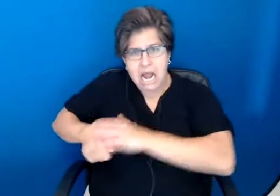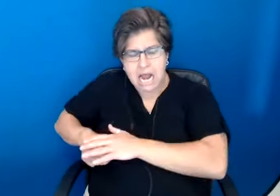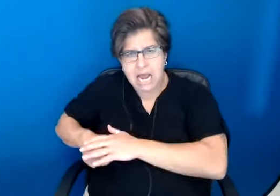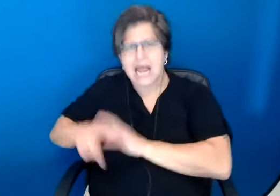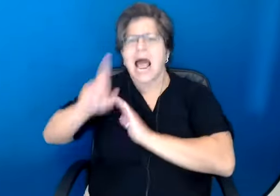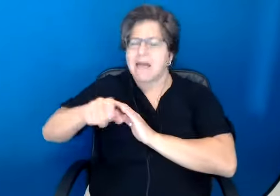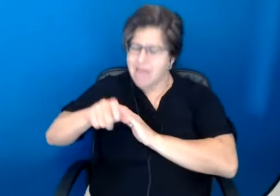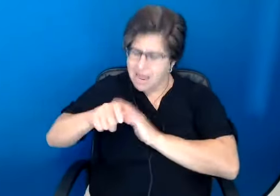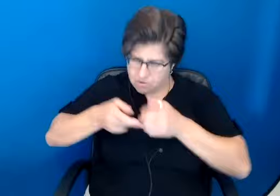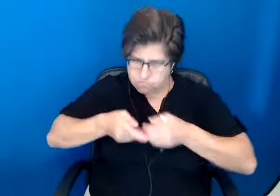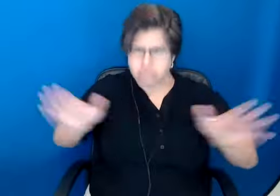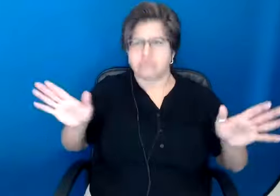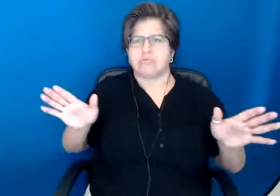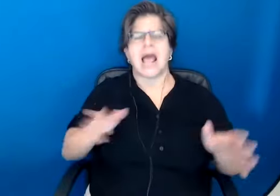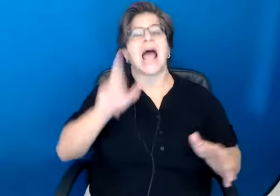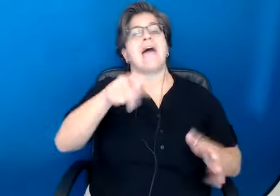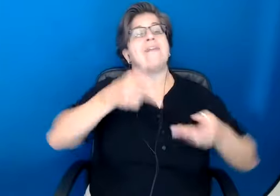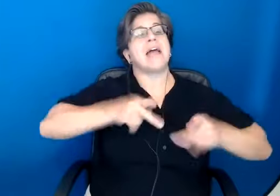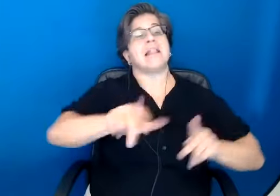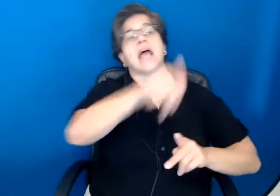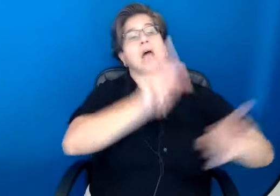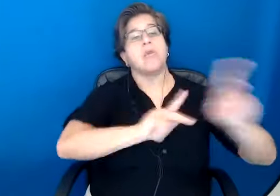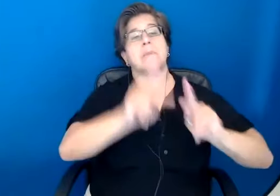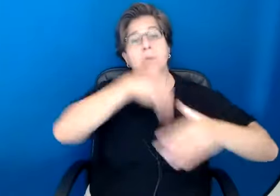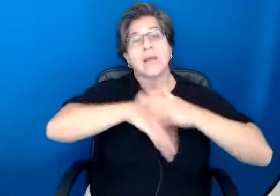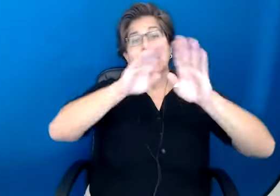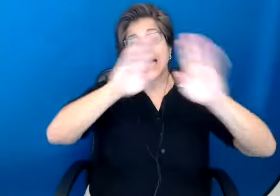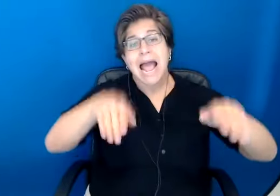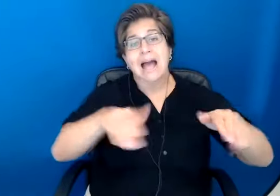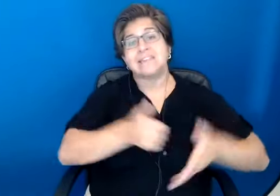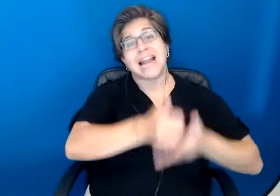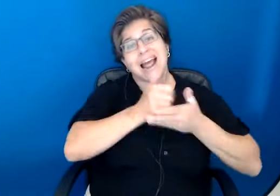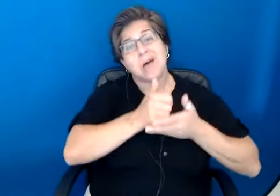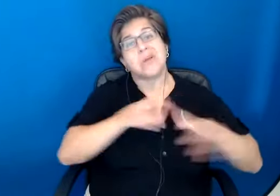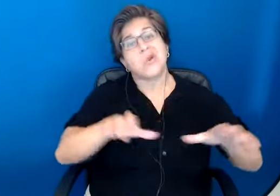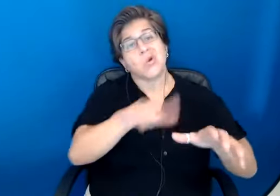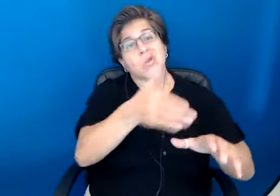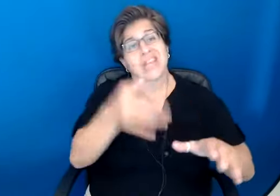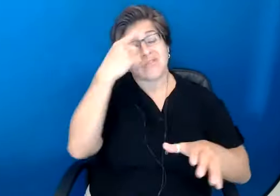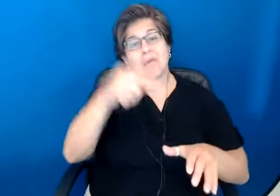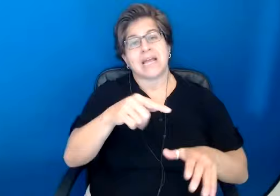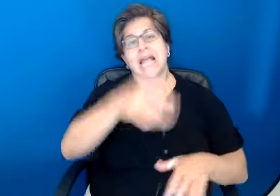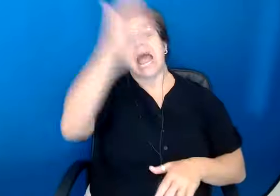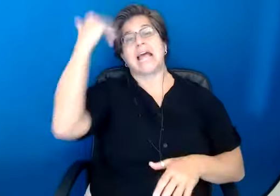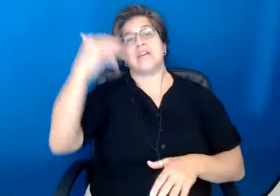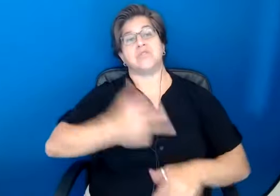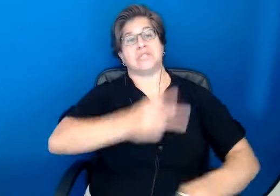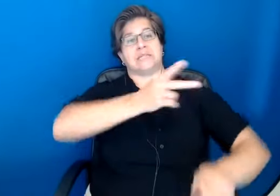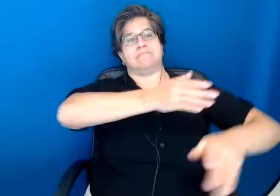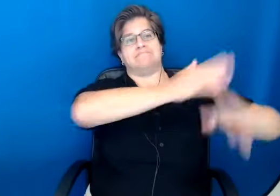and have people shout through the letterbox. And since that's another change for me, since I've had this accident, I